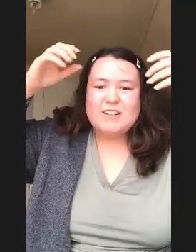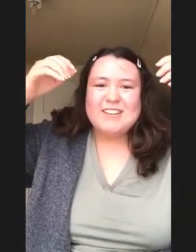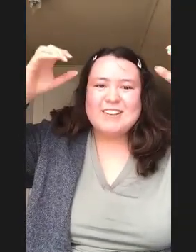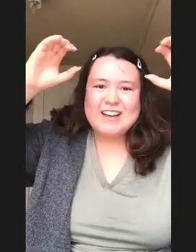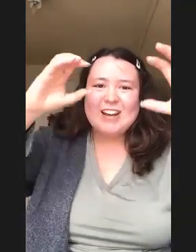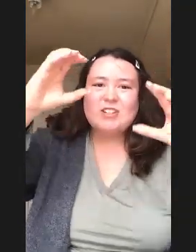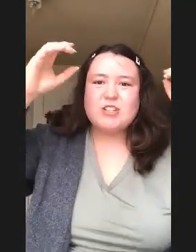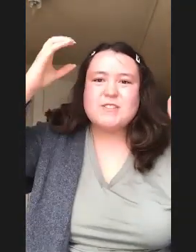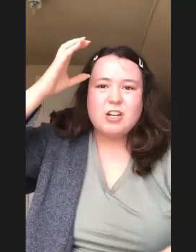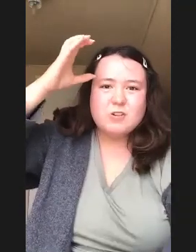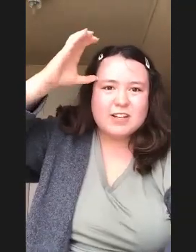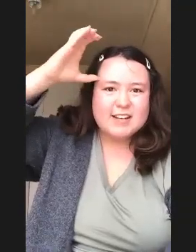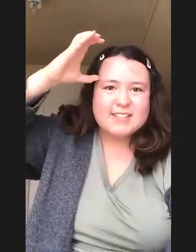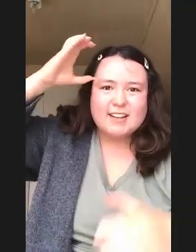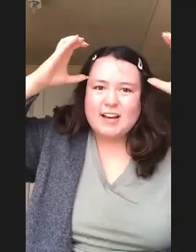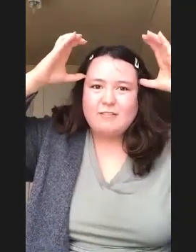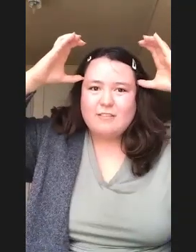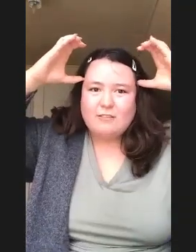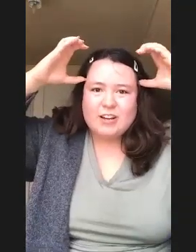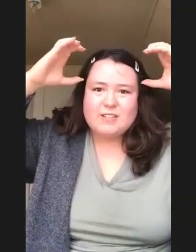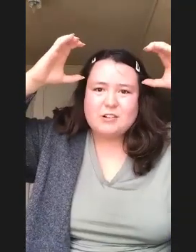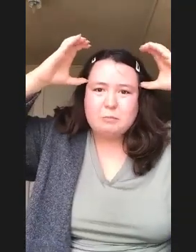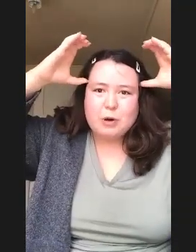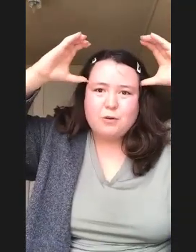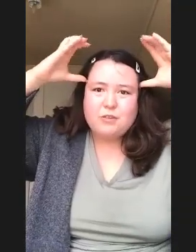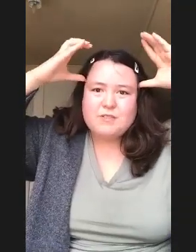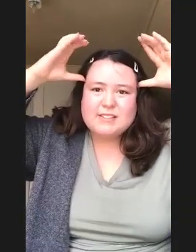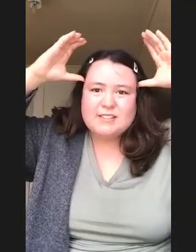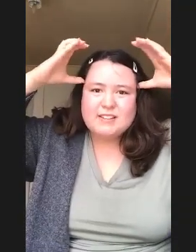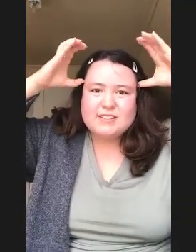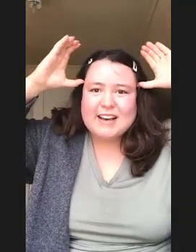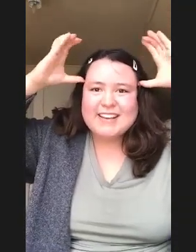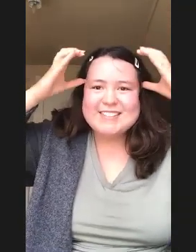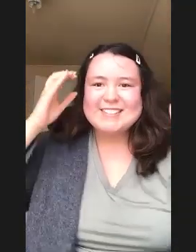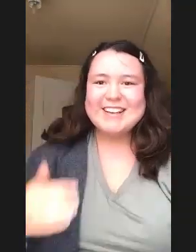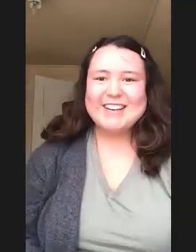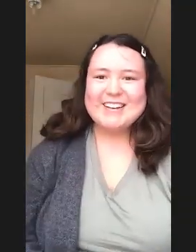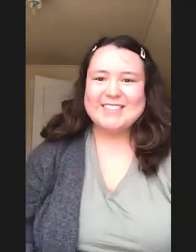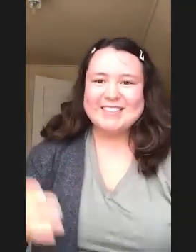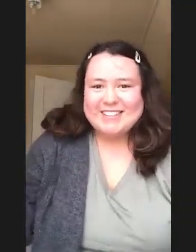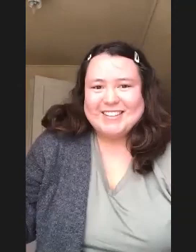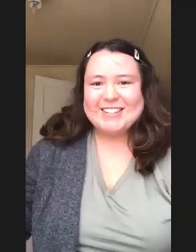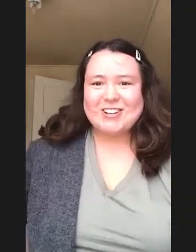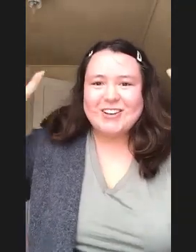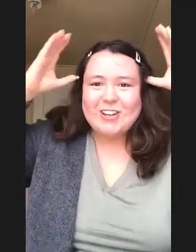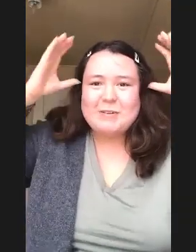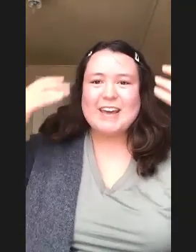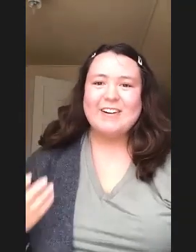you kind of just, when you're doing cousin, you kind of want to avoid doing both sides, unless you're trying to call them a cow. I don't